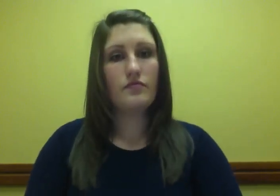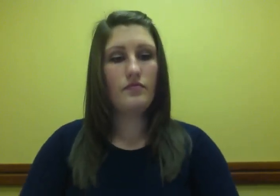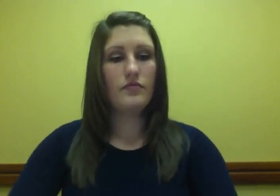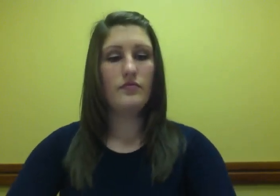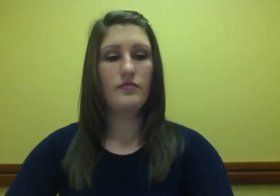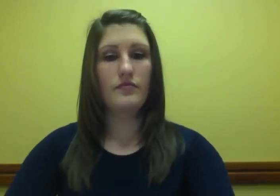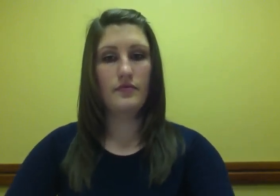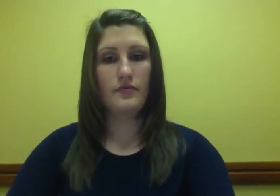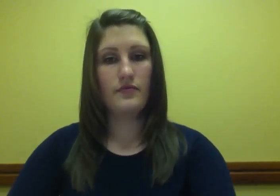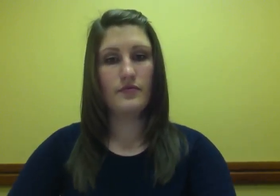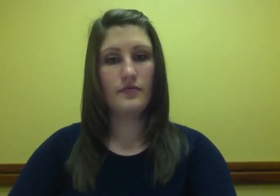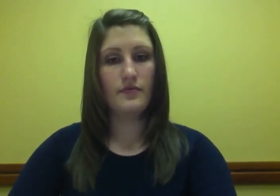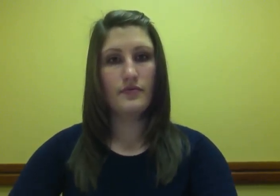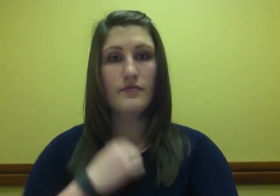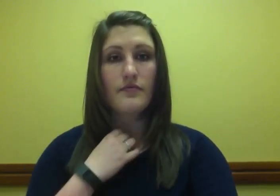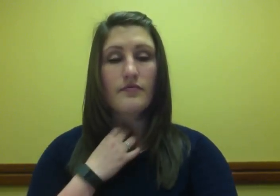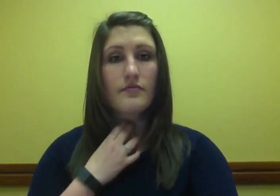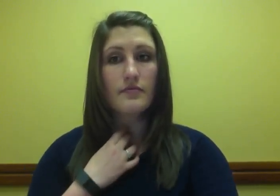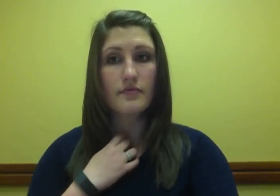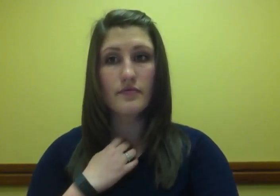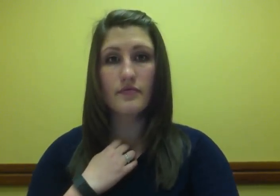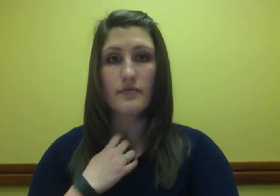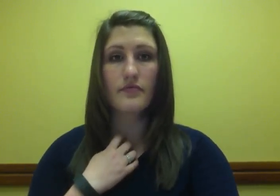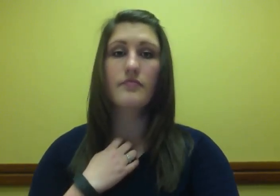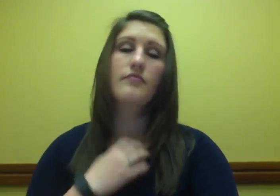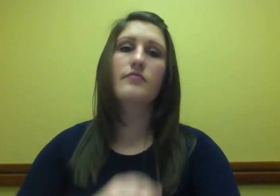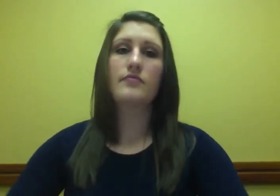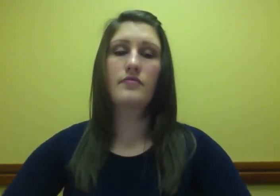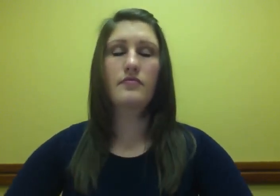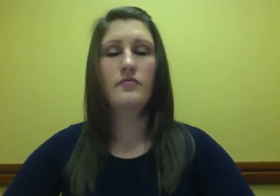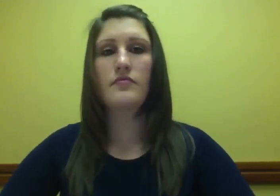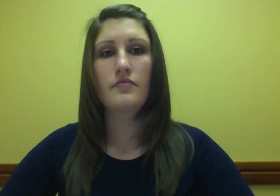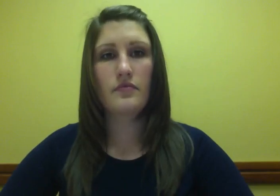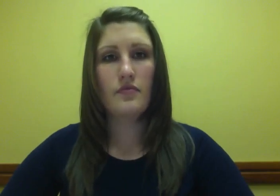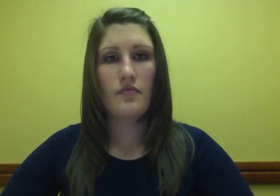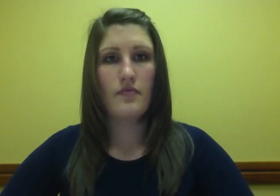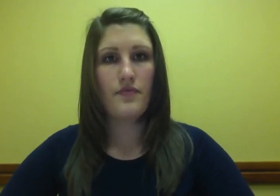Reading, science, and social studies. Wow! What do you like about reading?